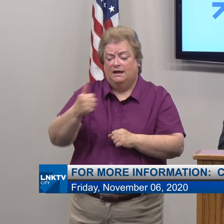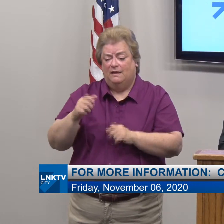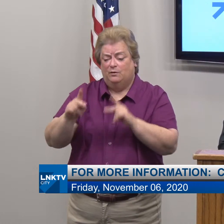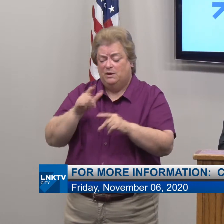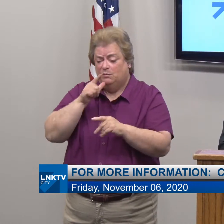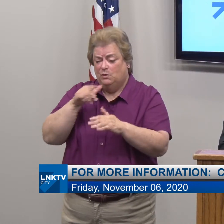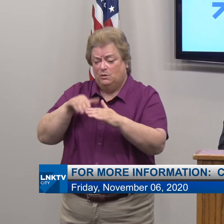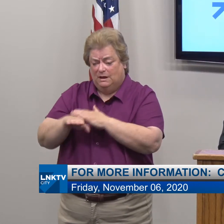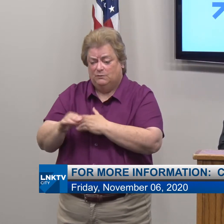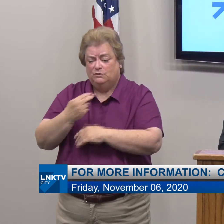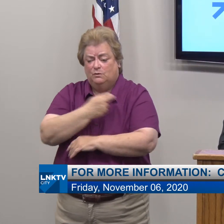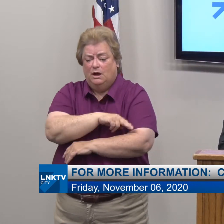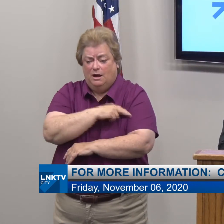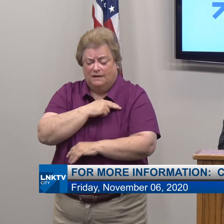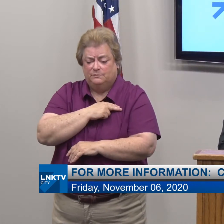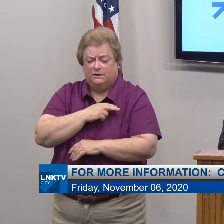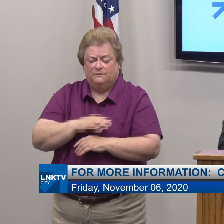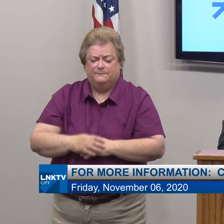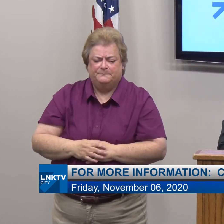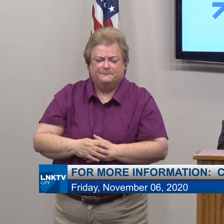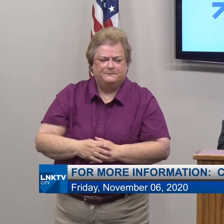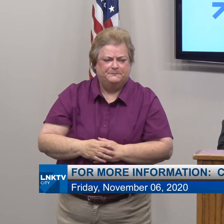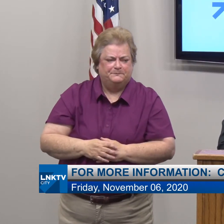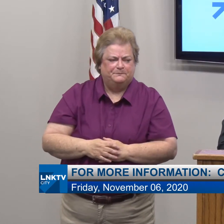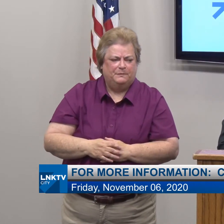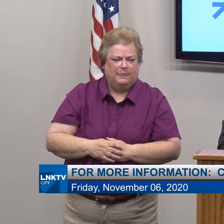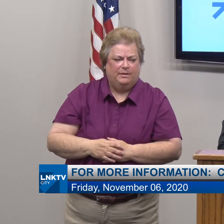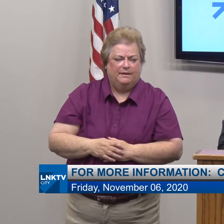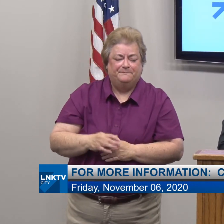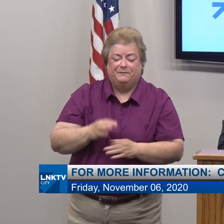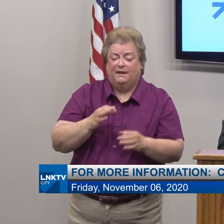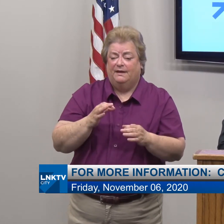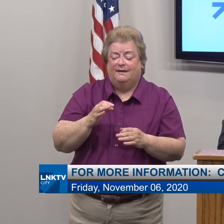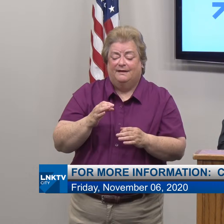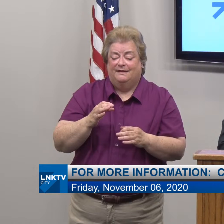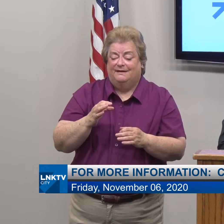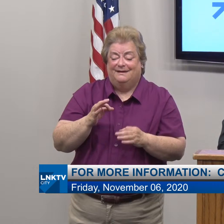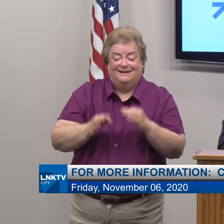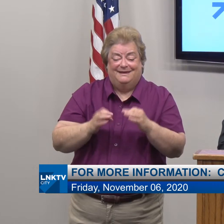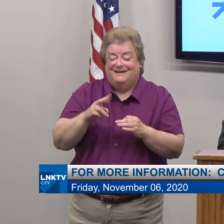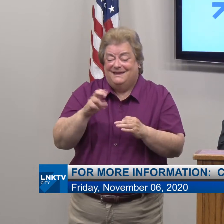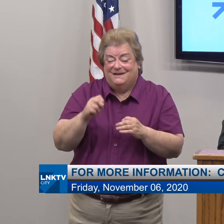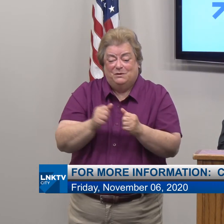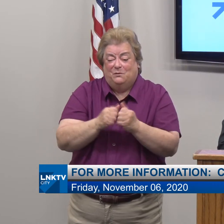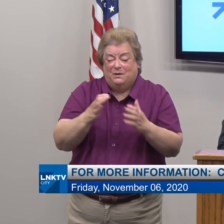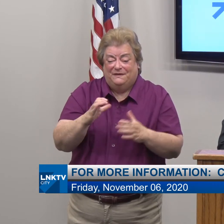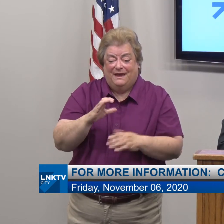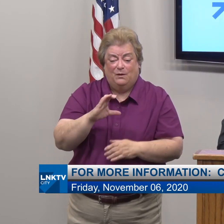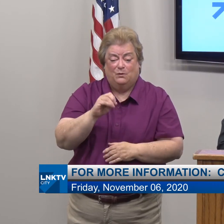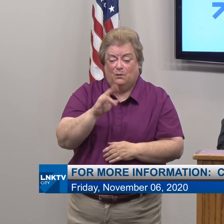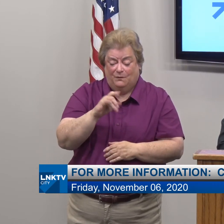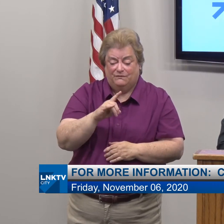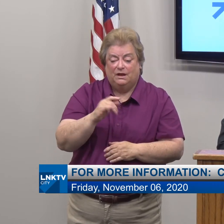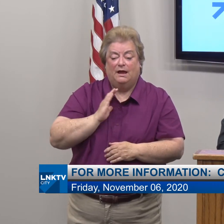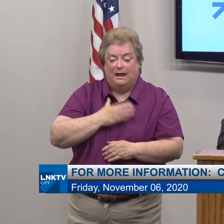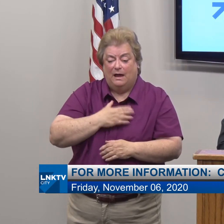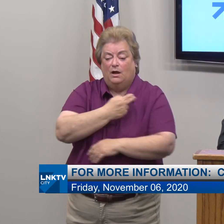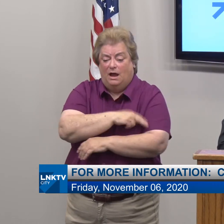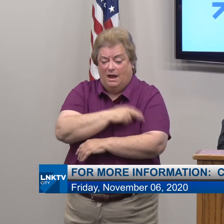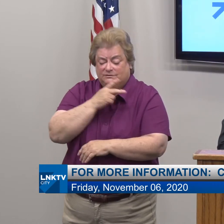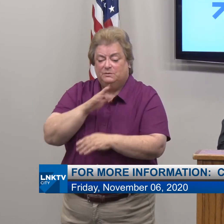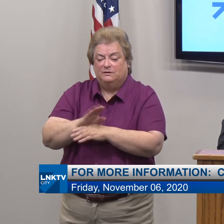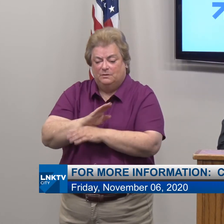our hospitals. Even without COVID-19, our Lincoln hospitals are busy. We still care